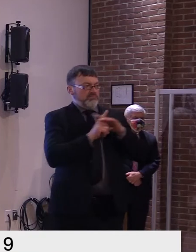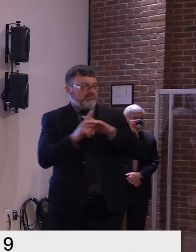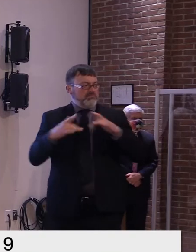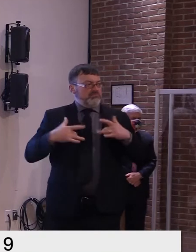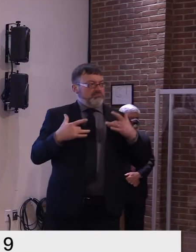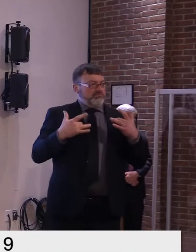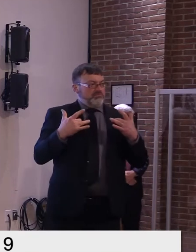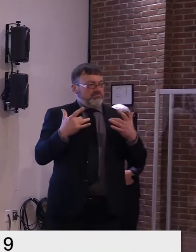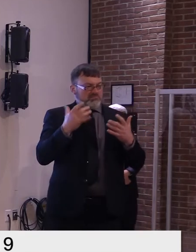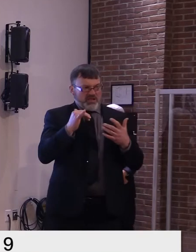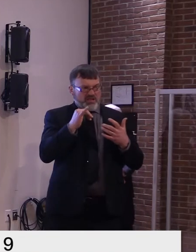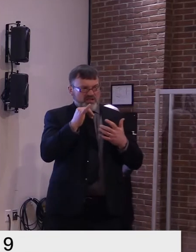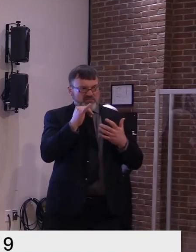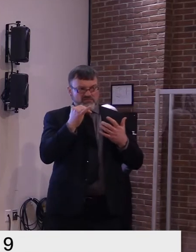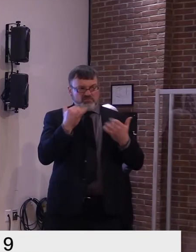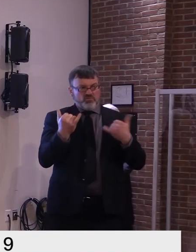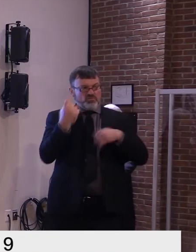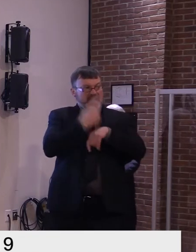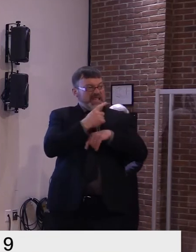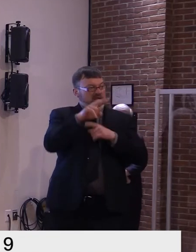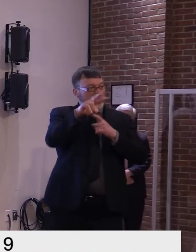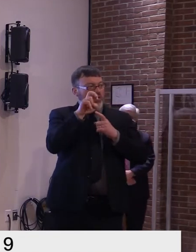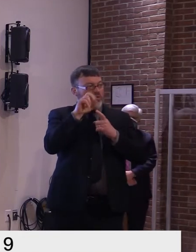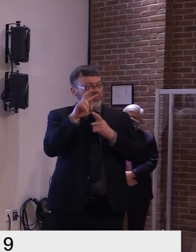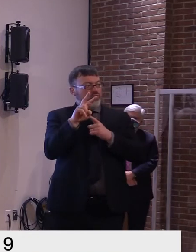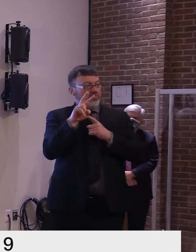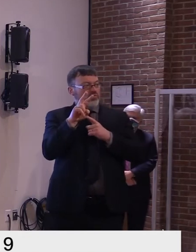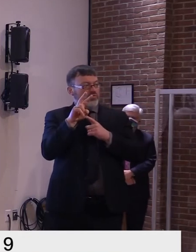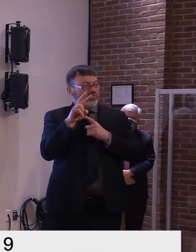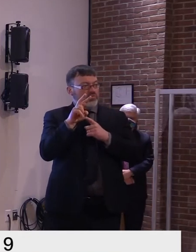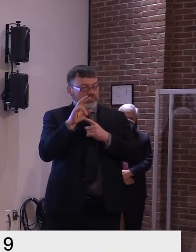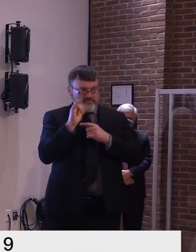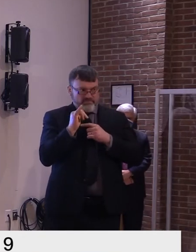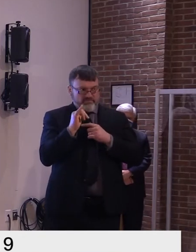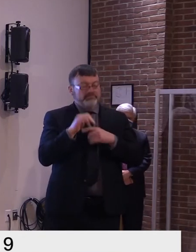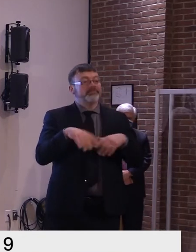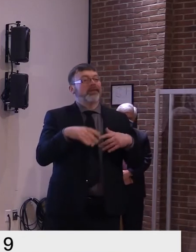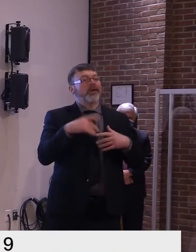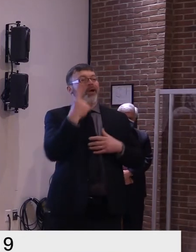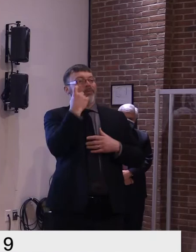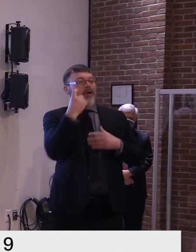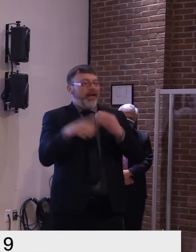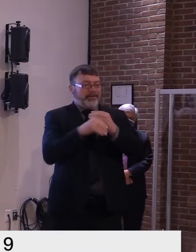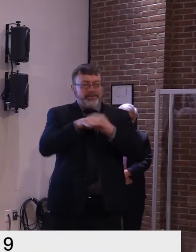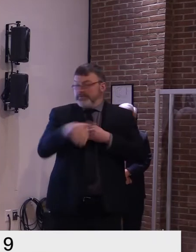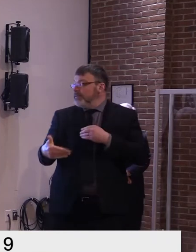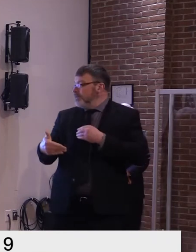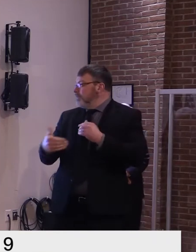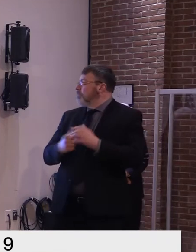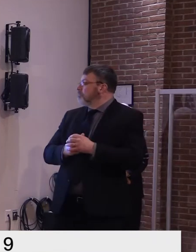cases. The one more death brings us to the 156 number.